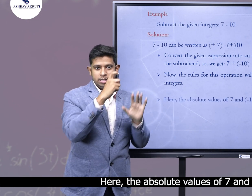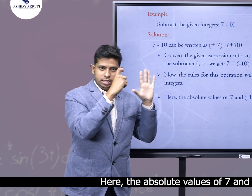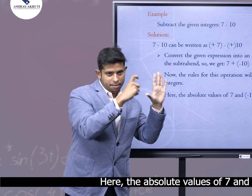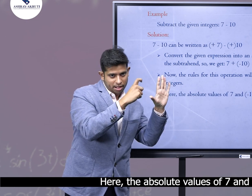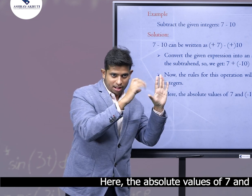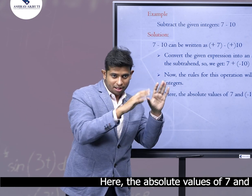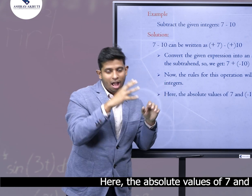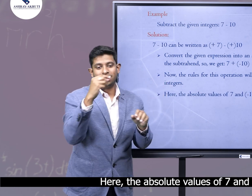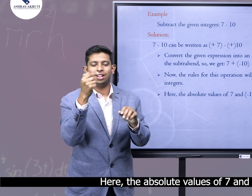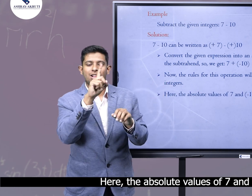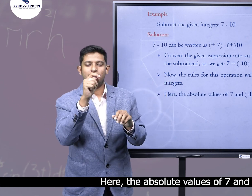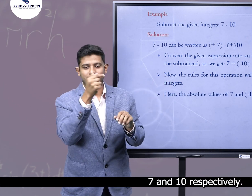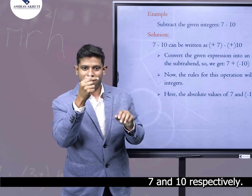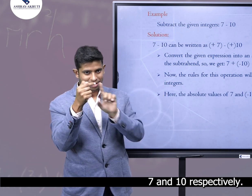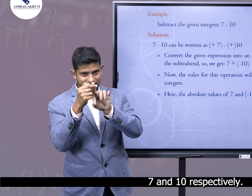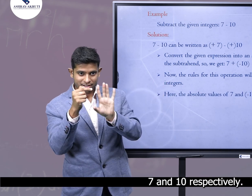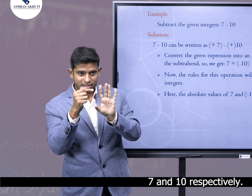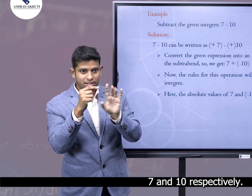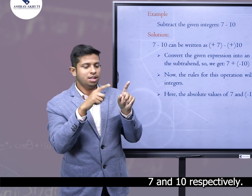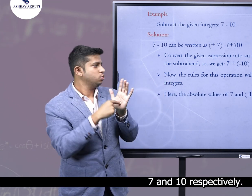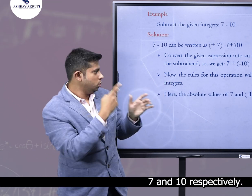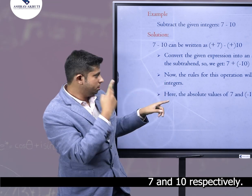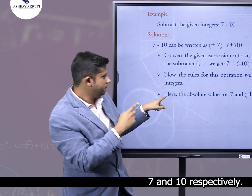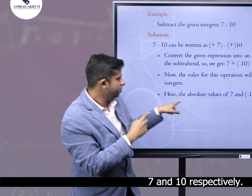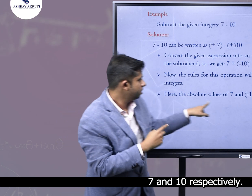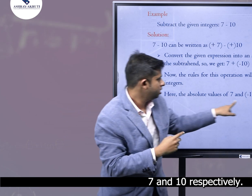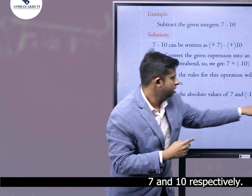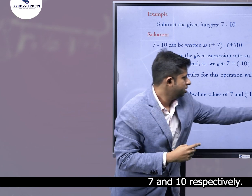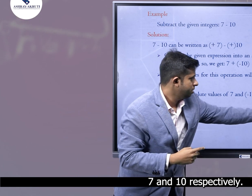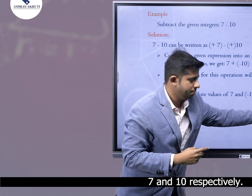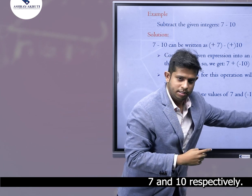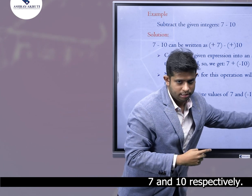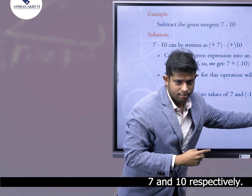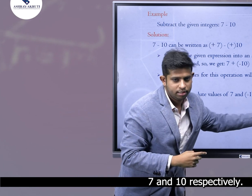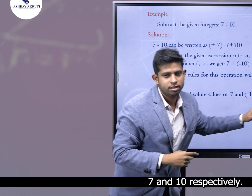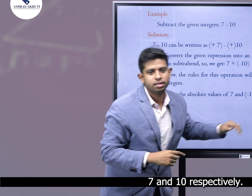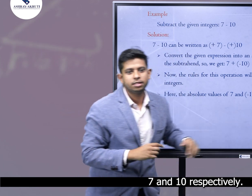Here, the absolute values of 7 and minus 10 are 7 and 10 respectively.